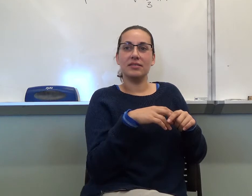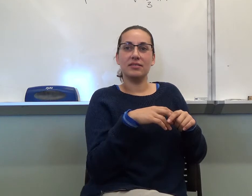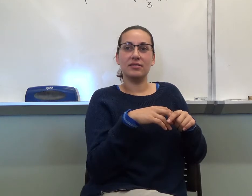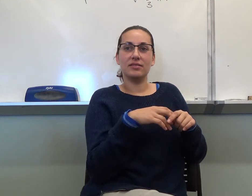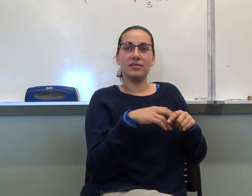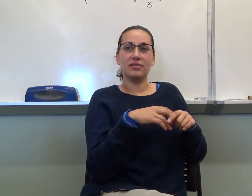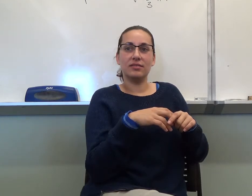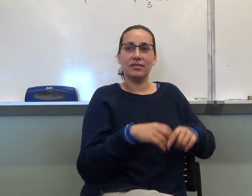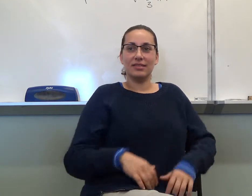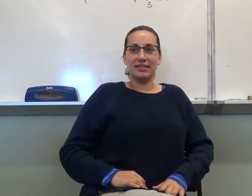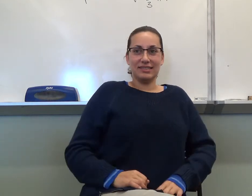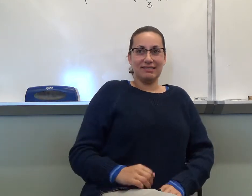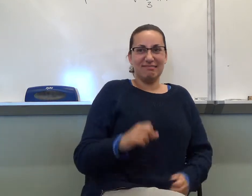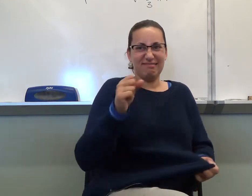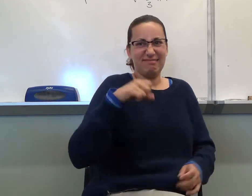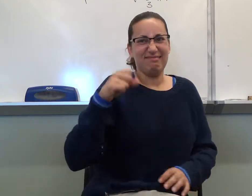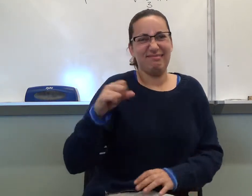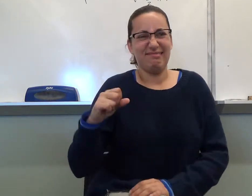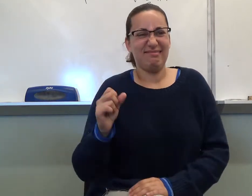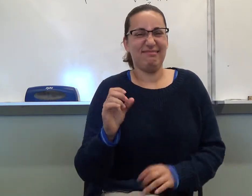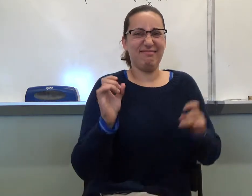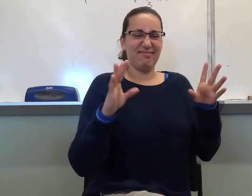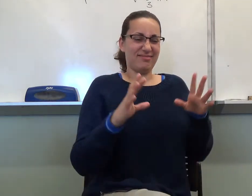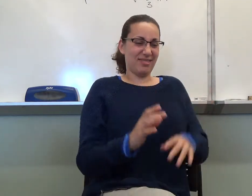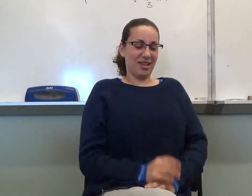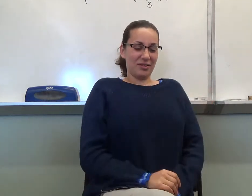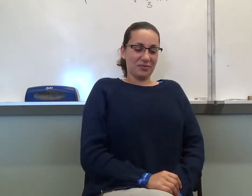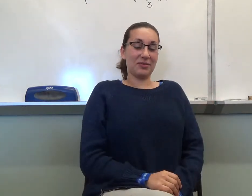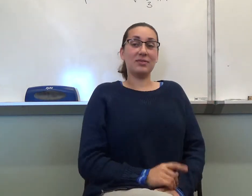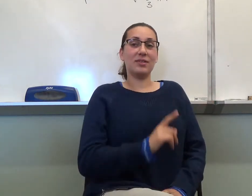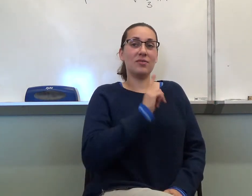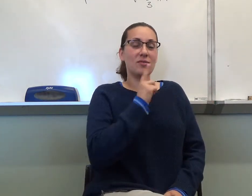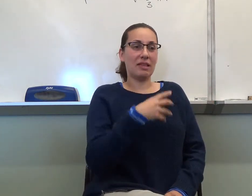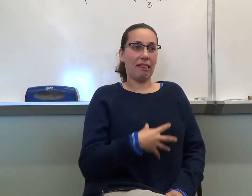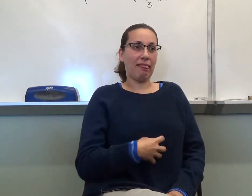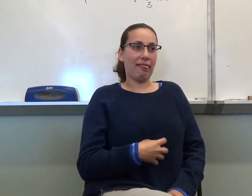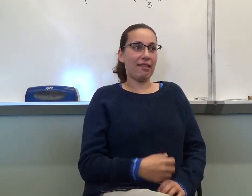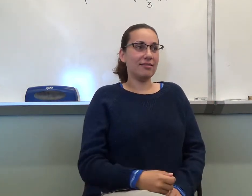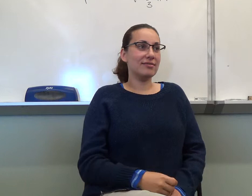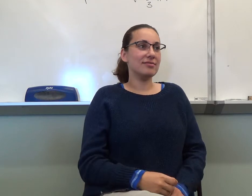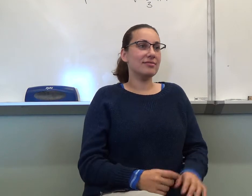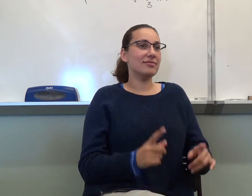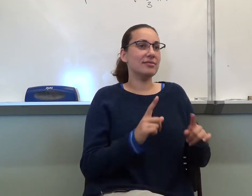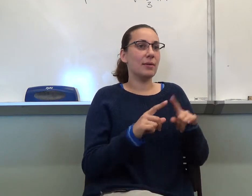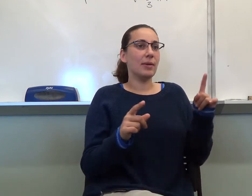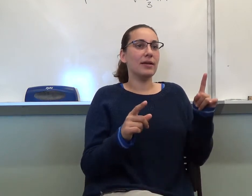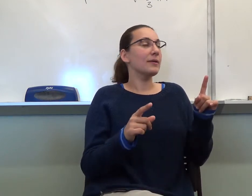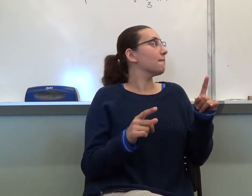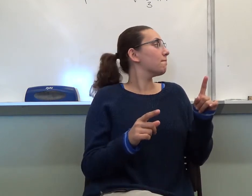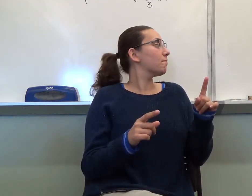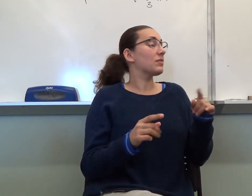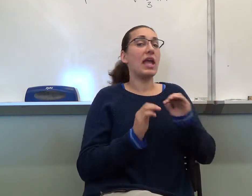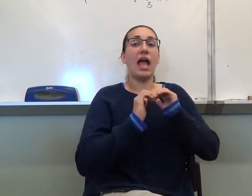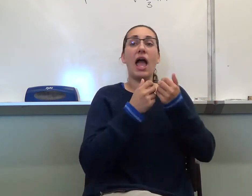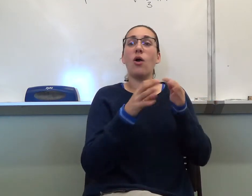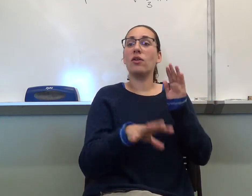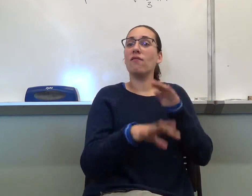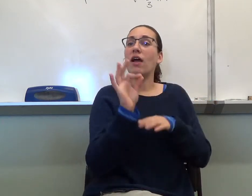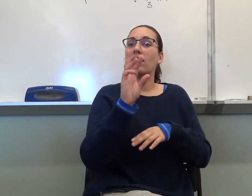r squared h, so we'll take 3.14 for pi. The radius, now we get the radius by going over here, because